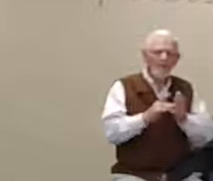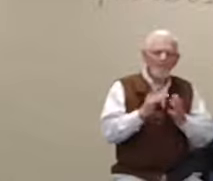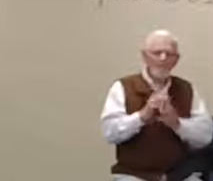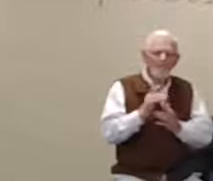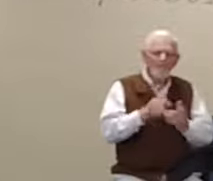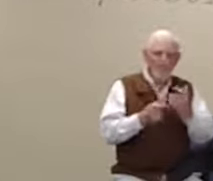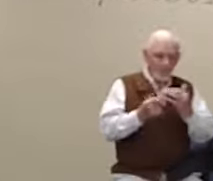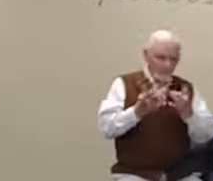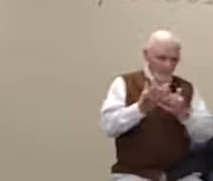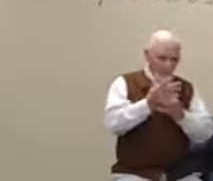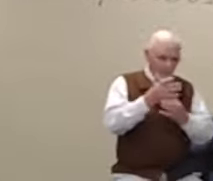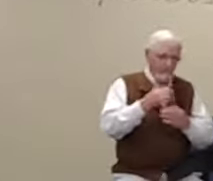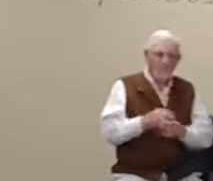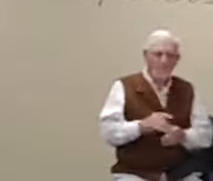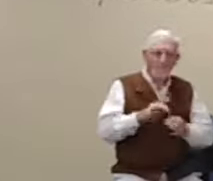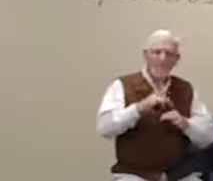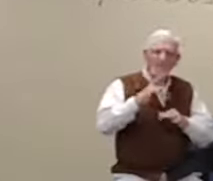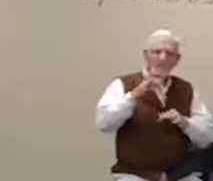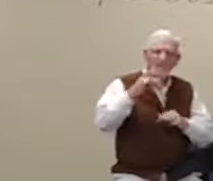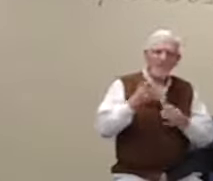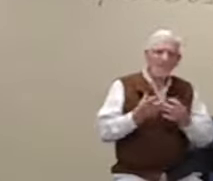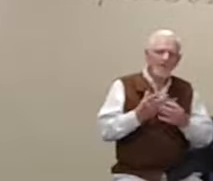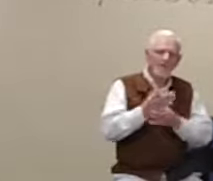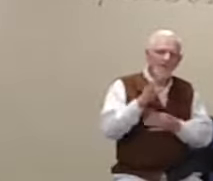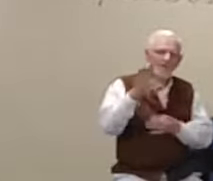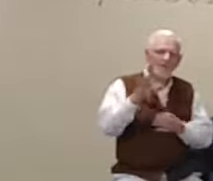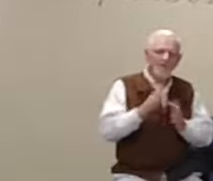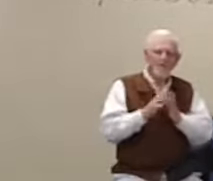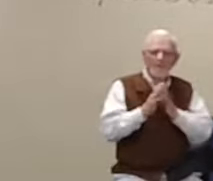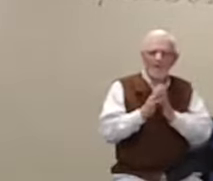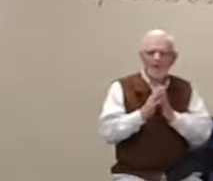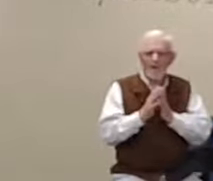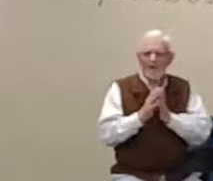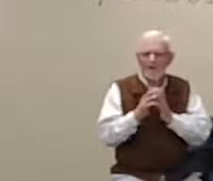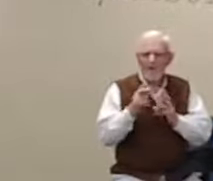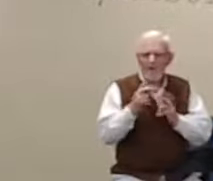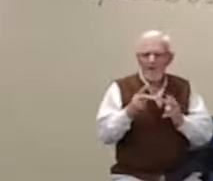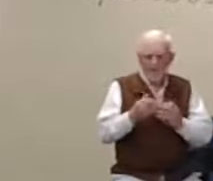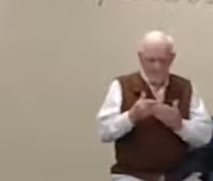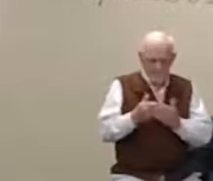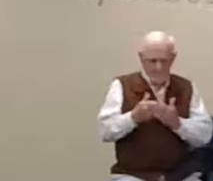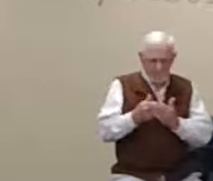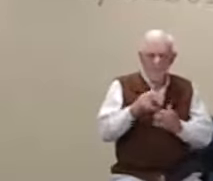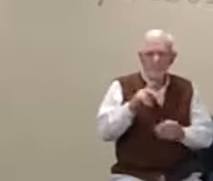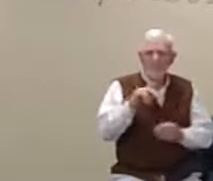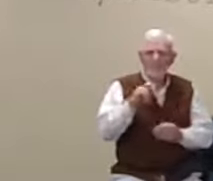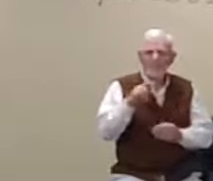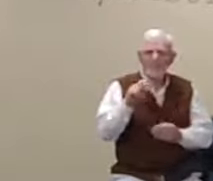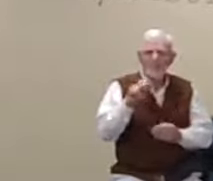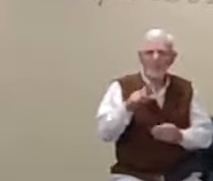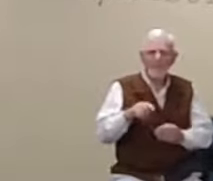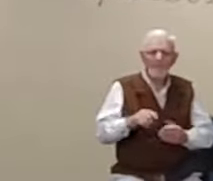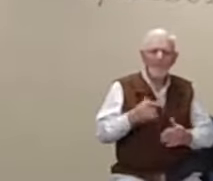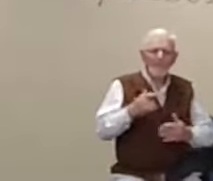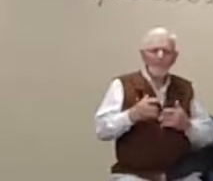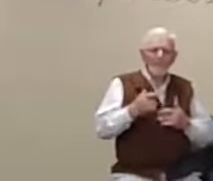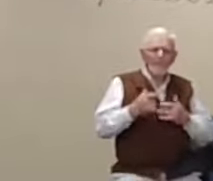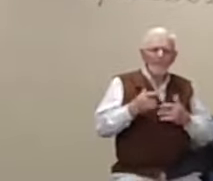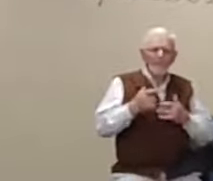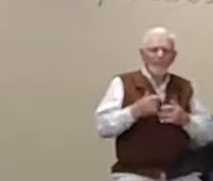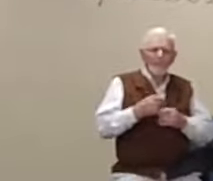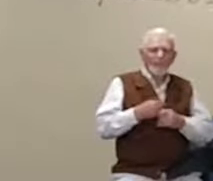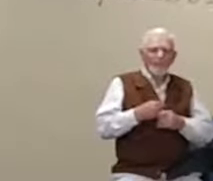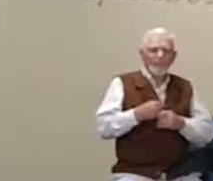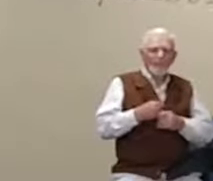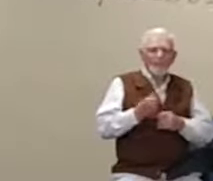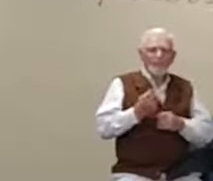comes through and it shines through in this prayer, and it's very personal. It's very emotional, if you will. And a few things